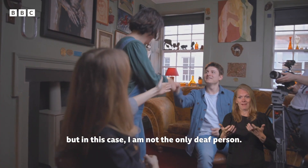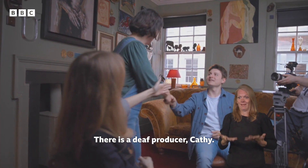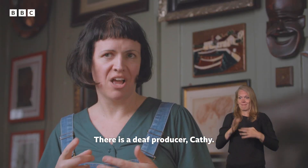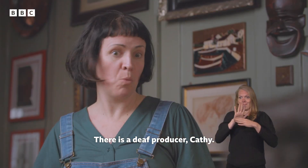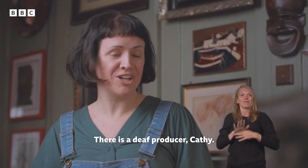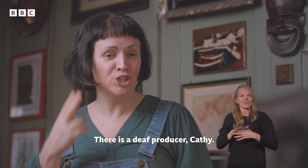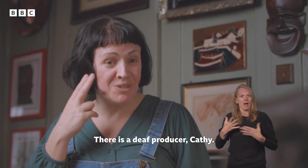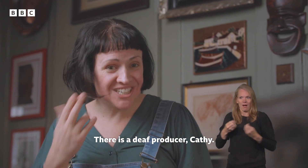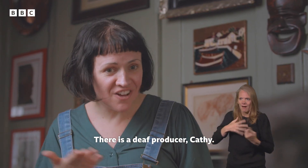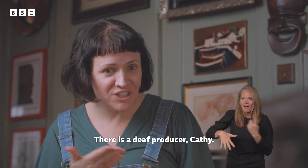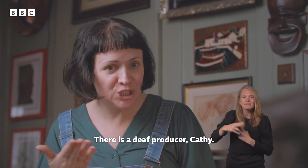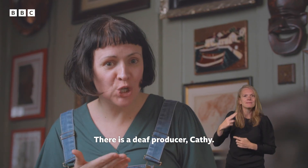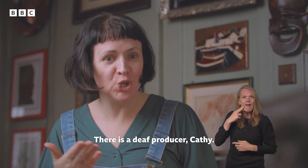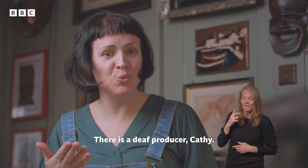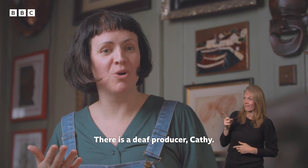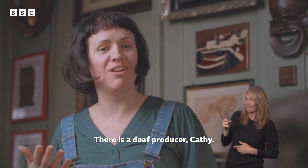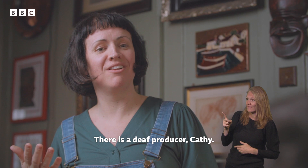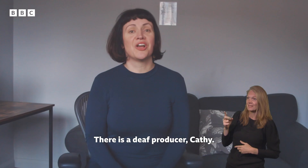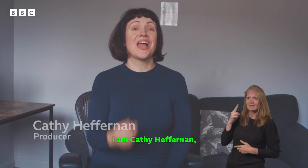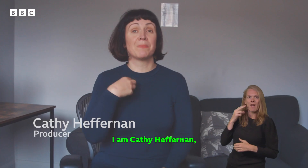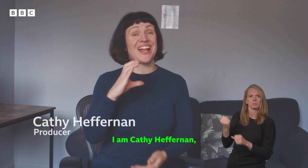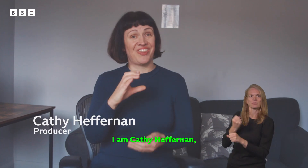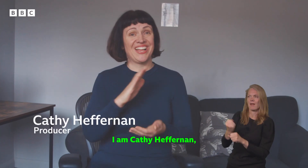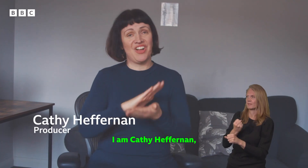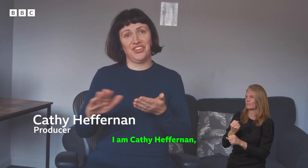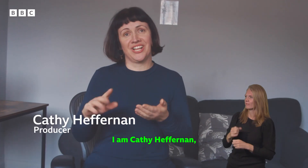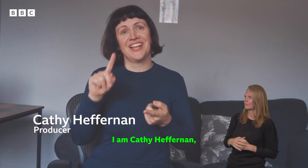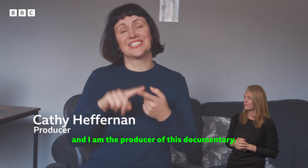person. They are a deaf producer, Kathy.